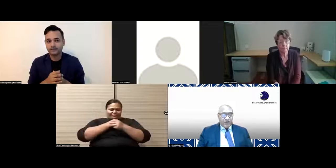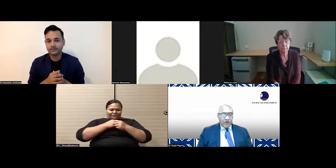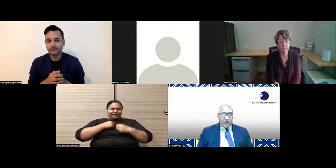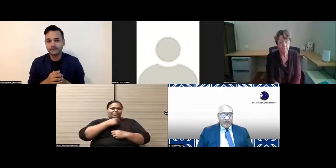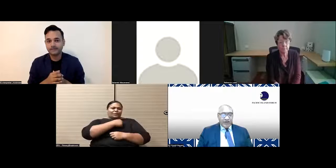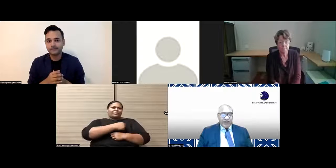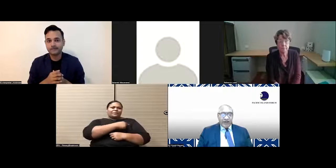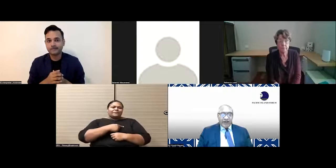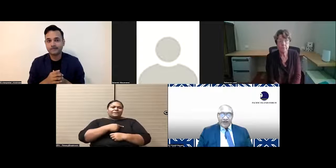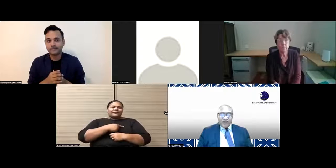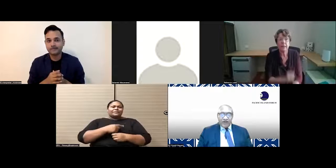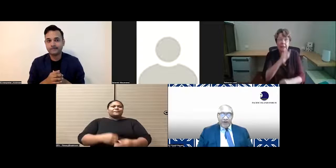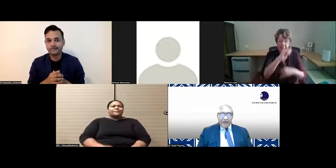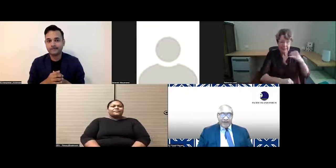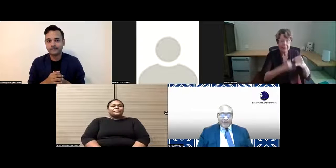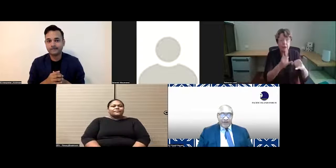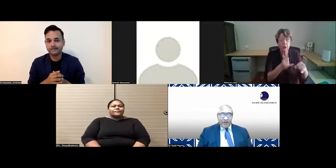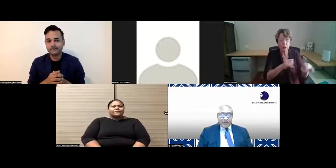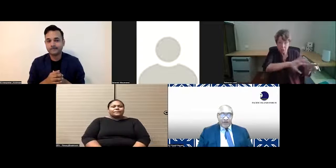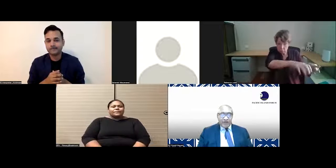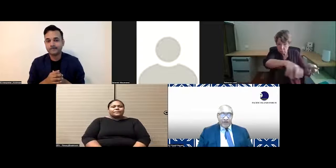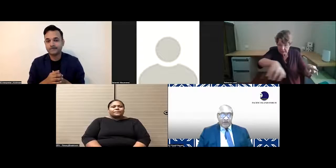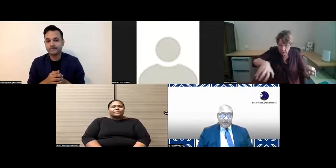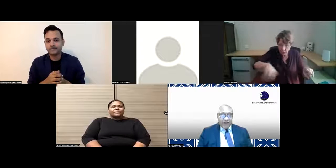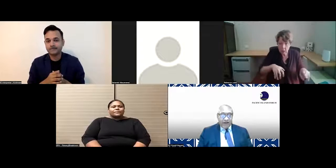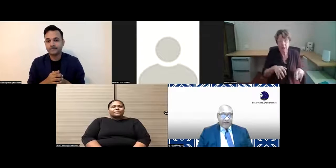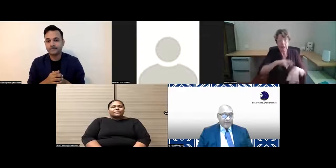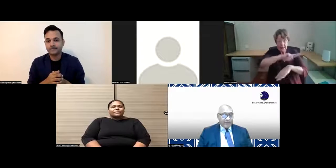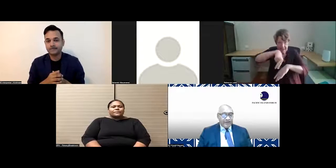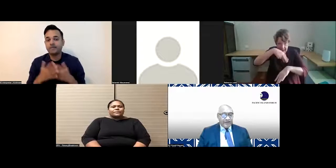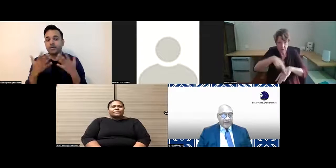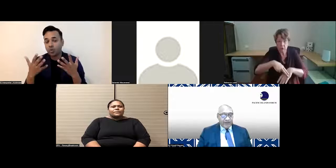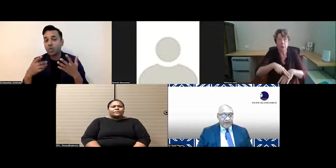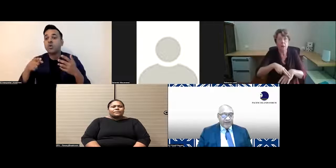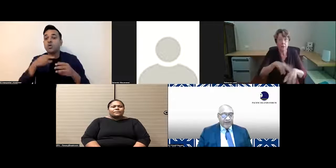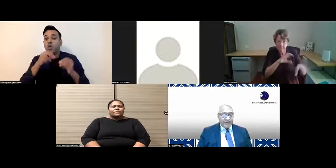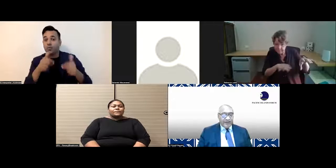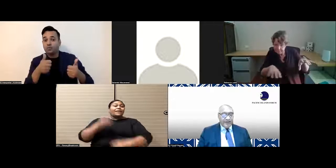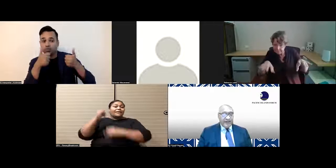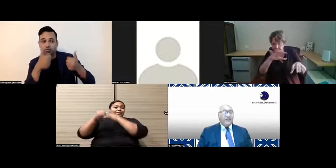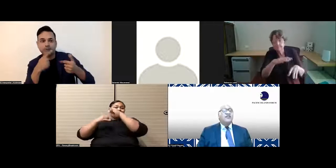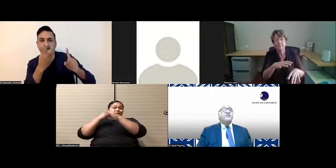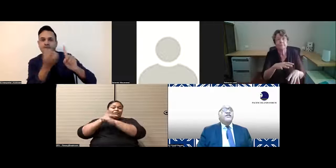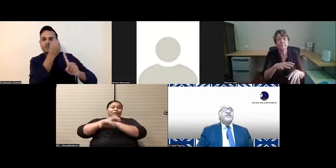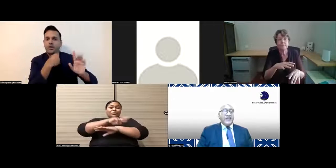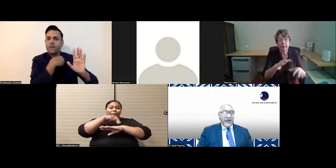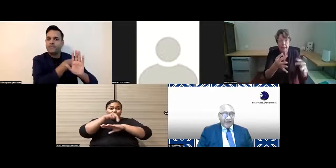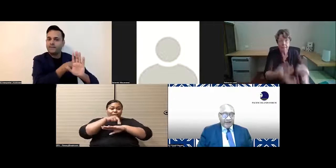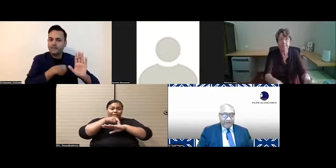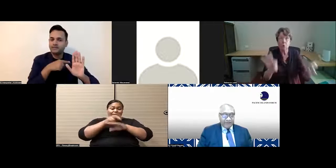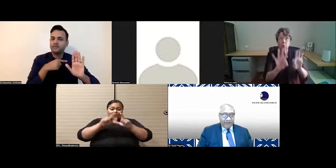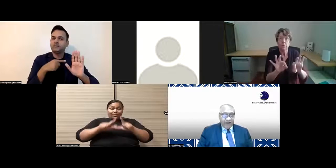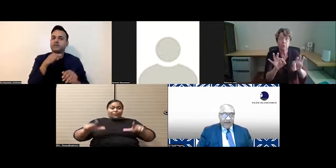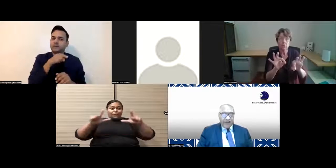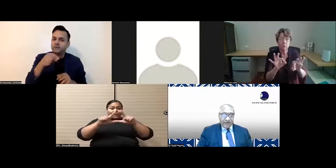International, regional, and national partnerships are crucial for the rights of persons with disabilities to be